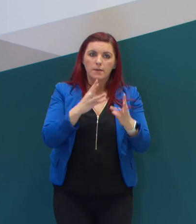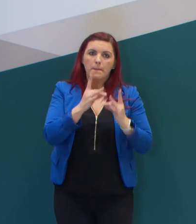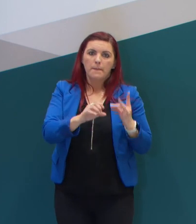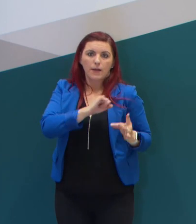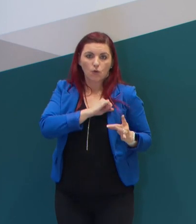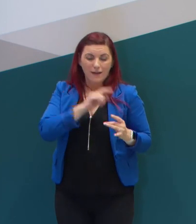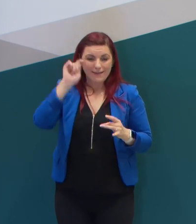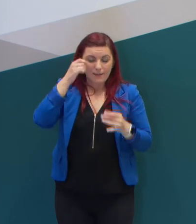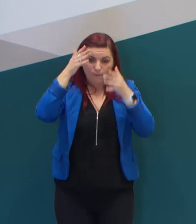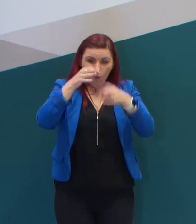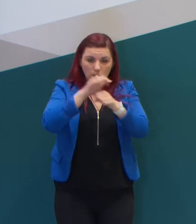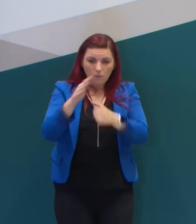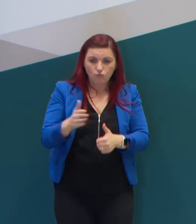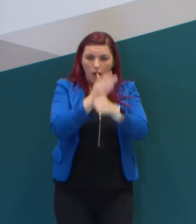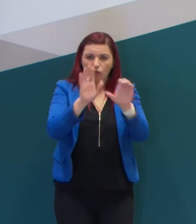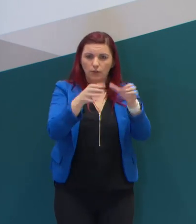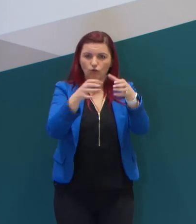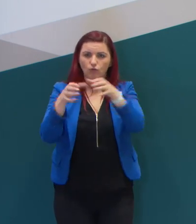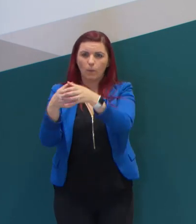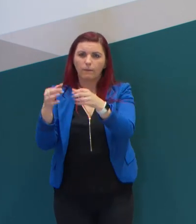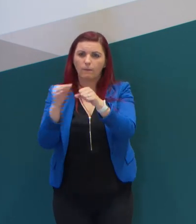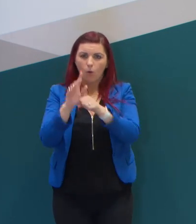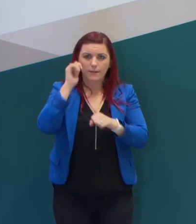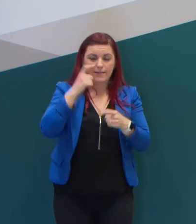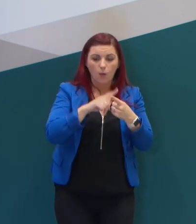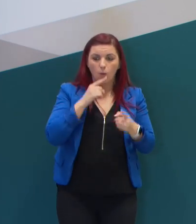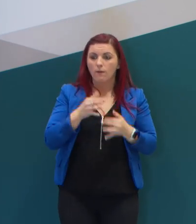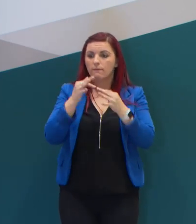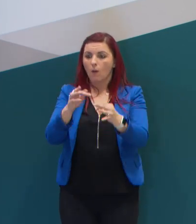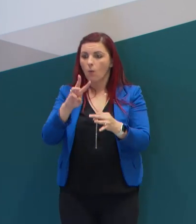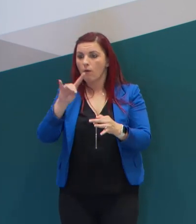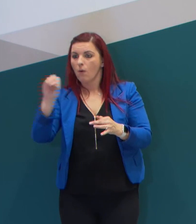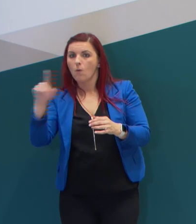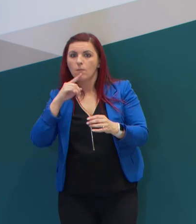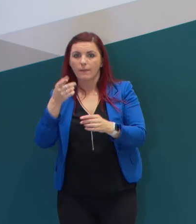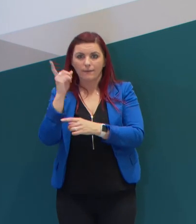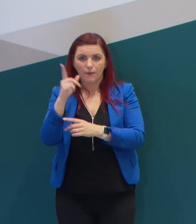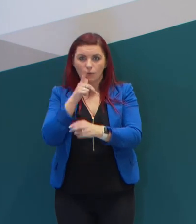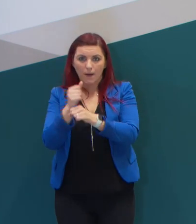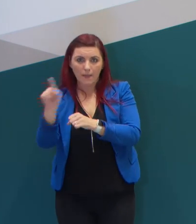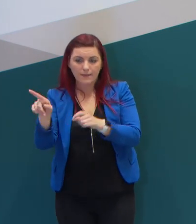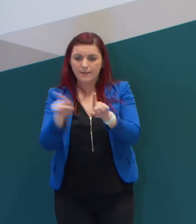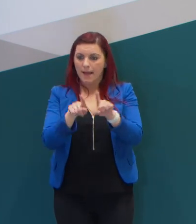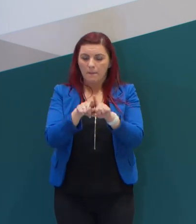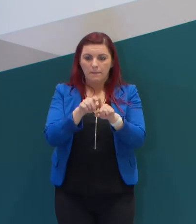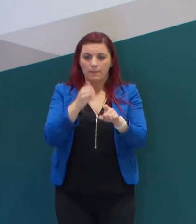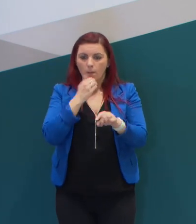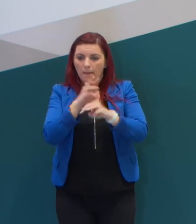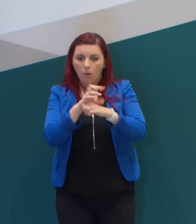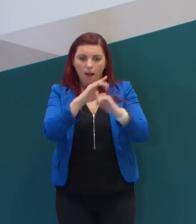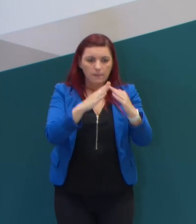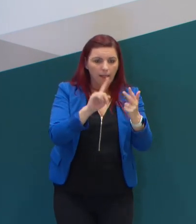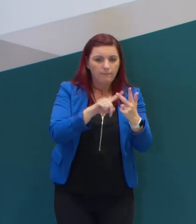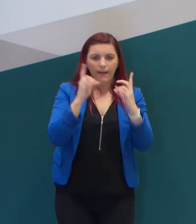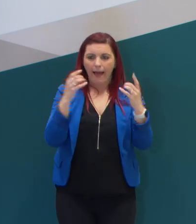on the priority groups for testing. We will follow the ECDC advice in relation to that, in relation to hospitalisation, healthcare workers and so